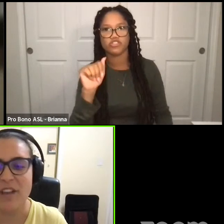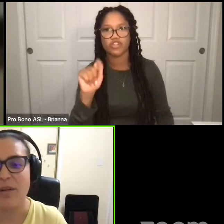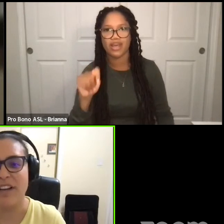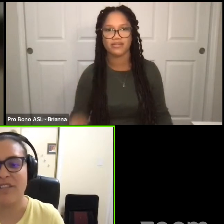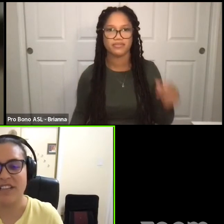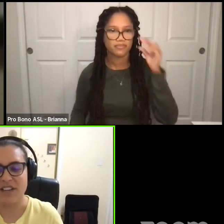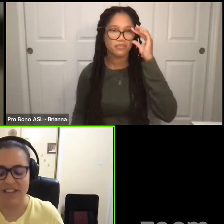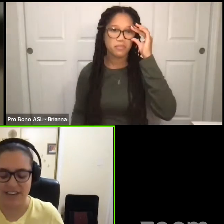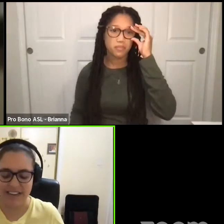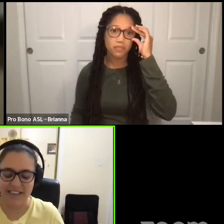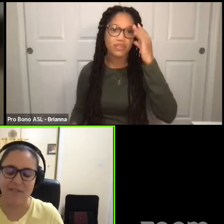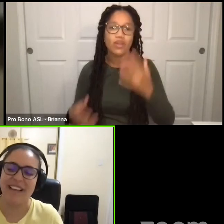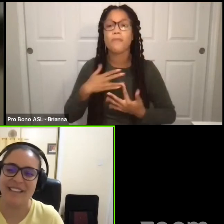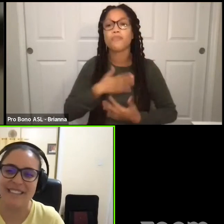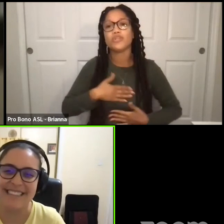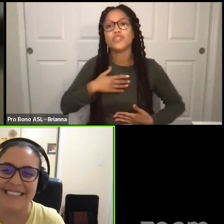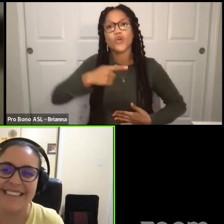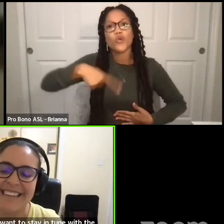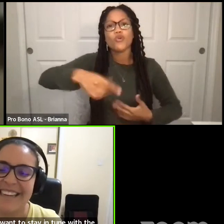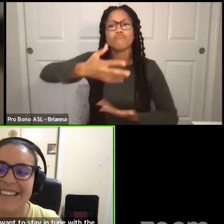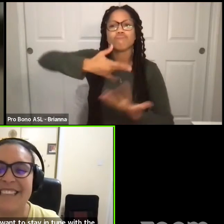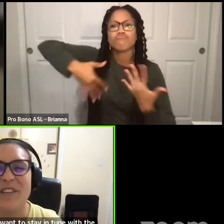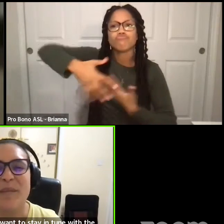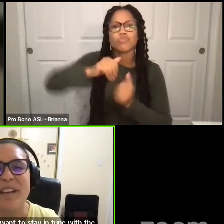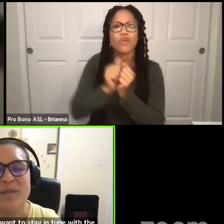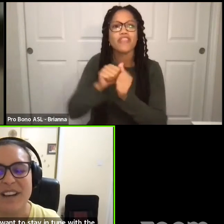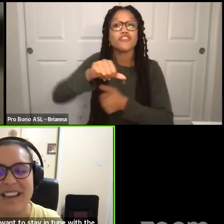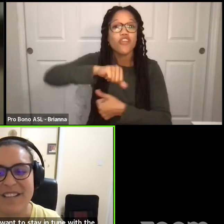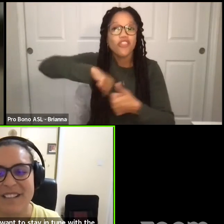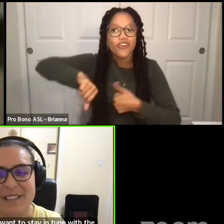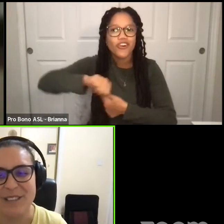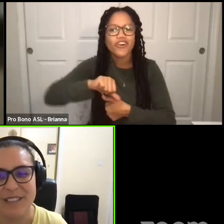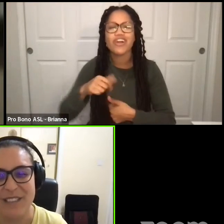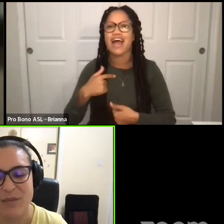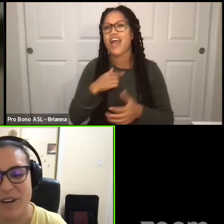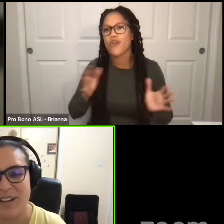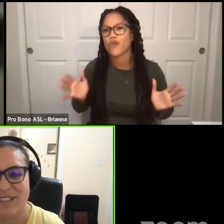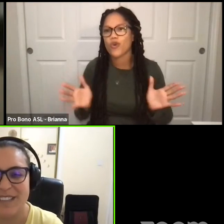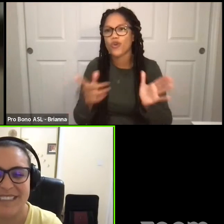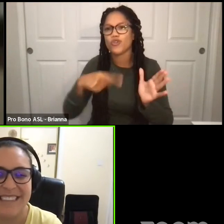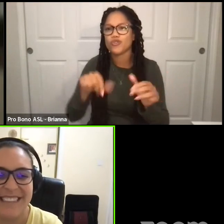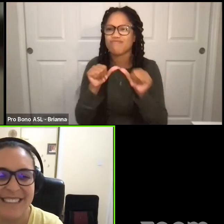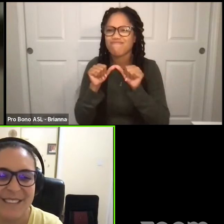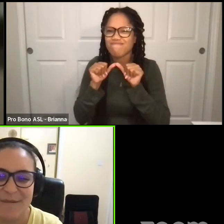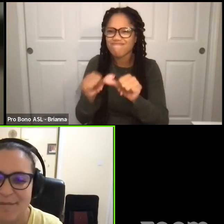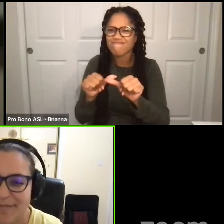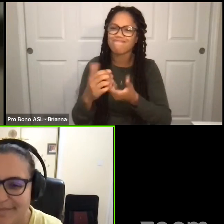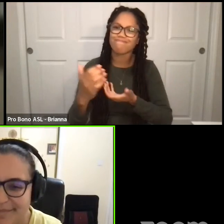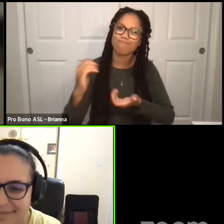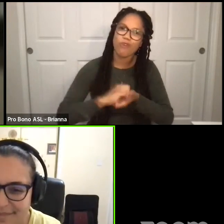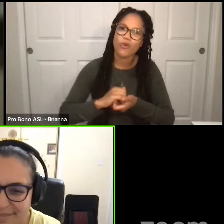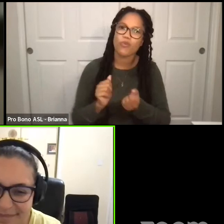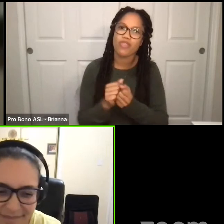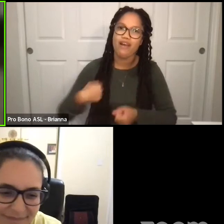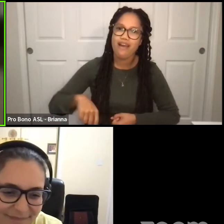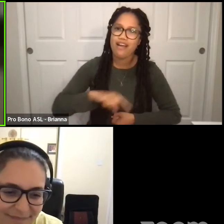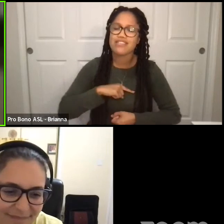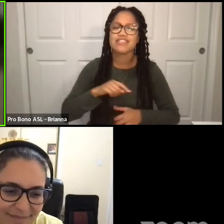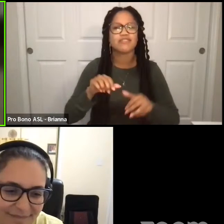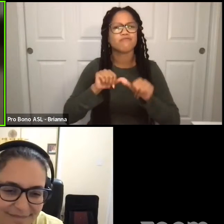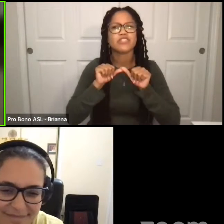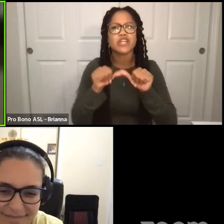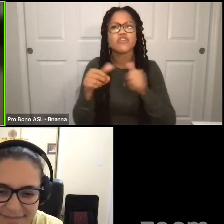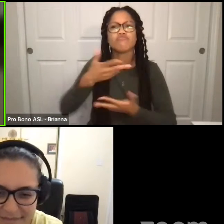all being in community with each other and invite you to continue to be in community with Social Justice Partners Los Angeles.